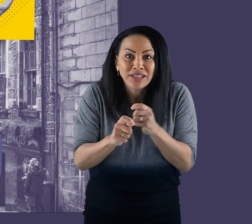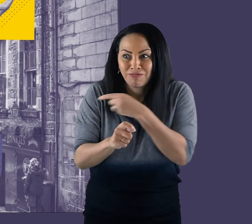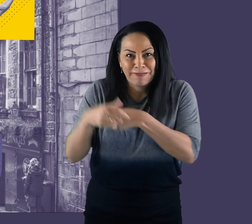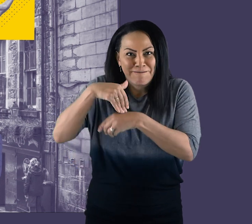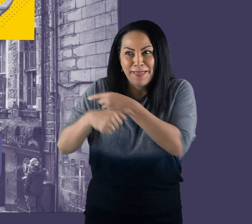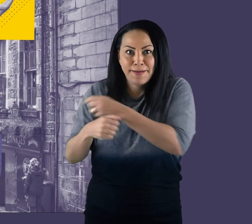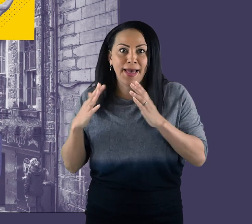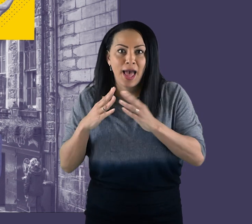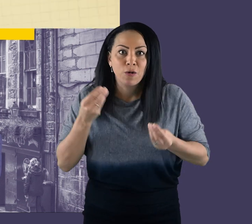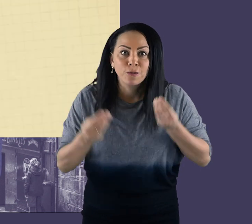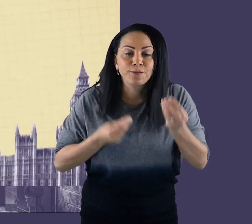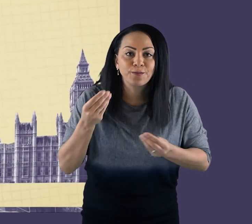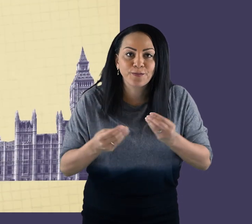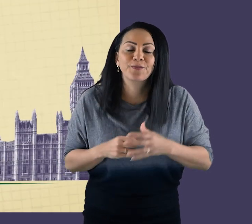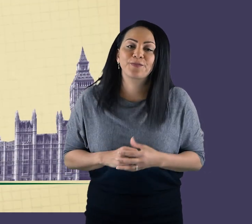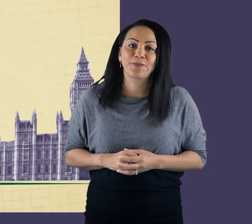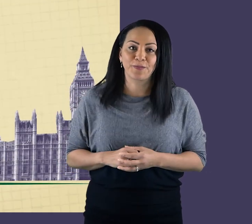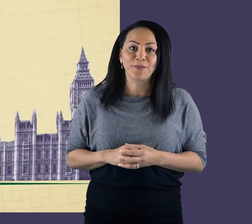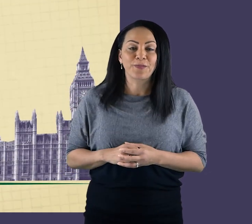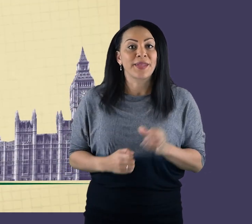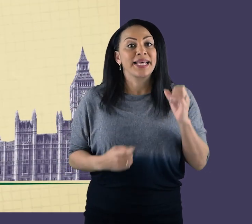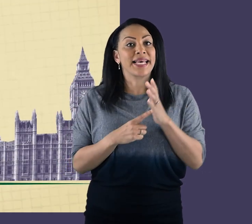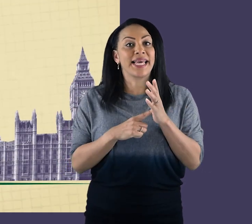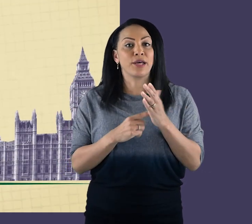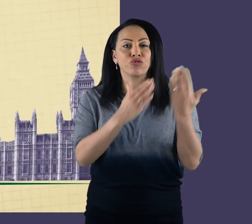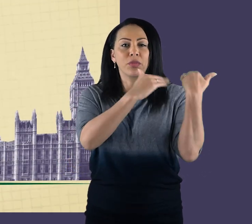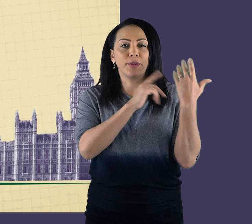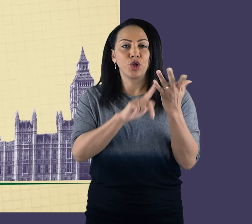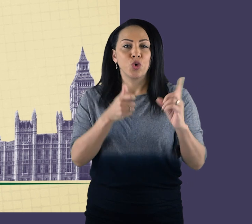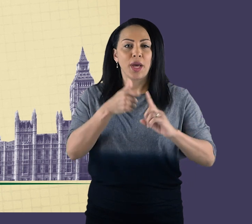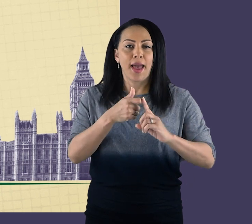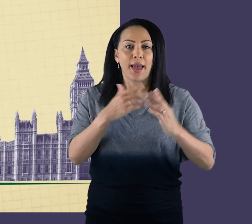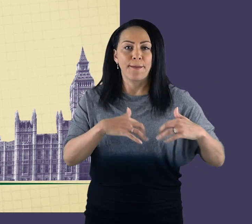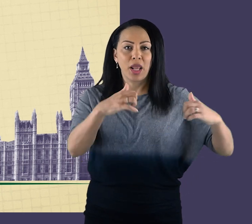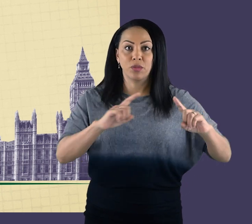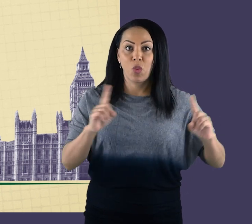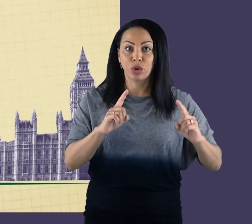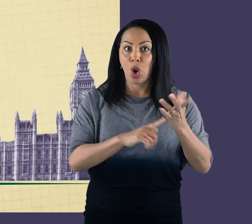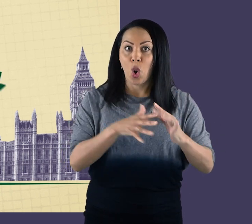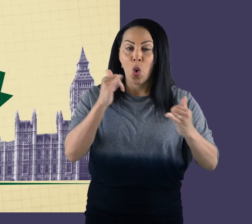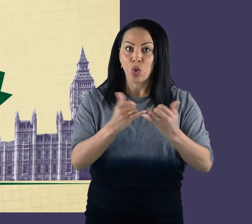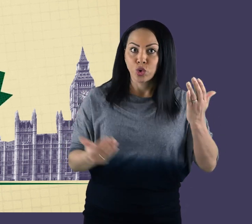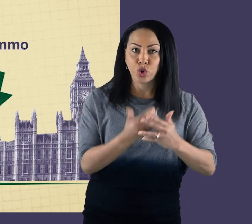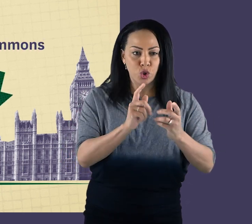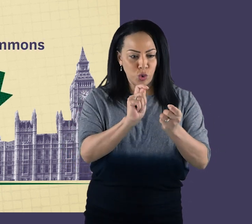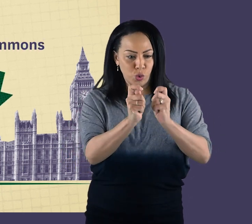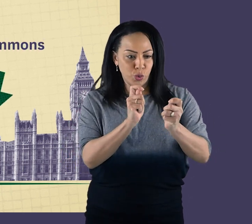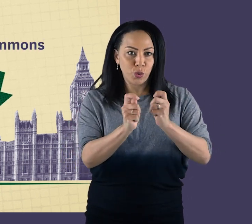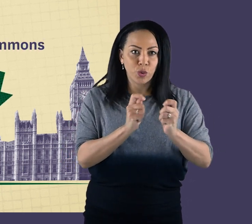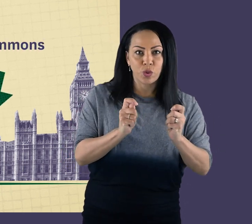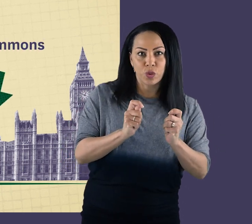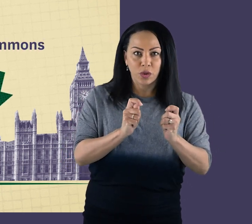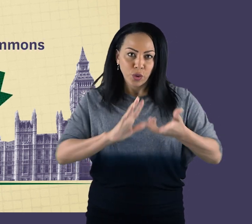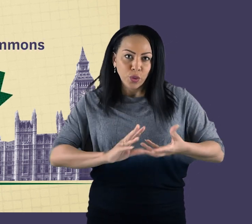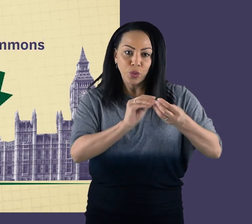affect them. A key responsibility of UK Parliament is making and shaping laws. The House of Commons and the